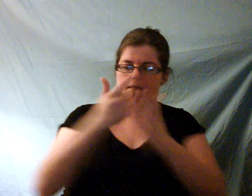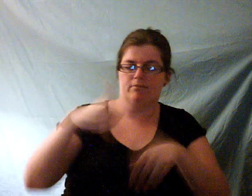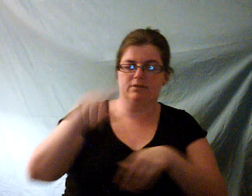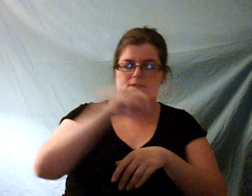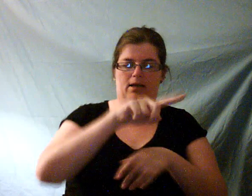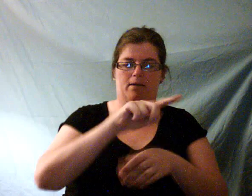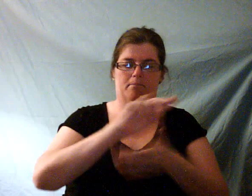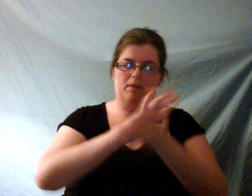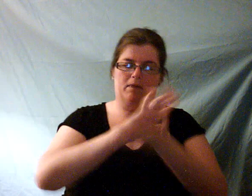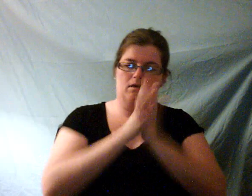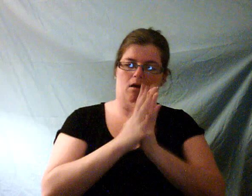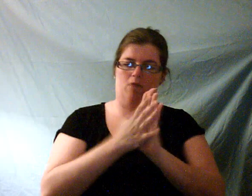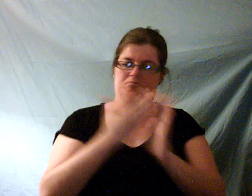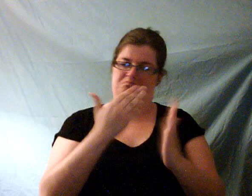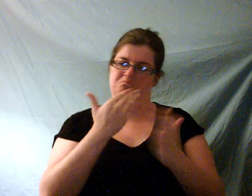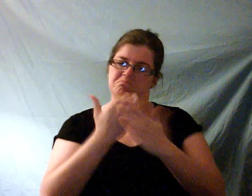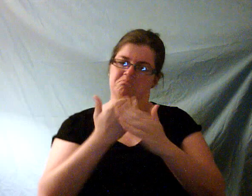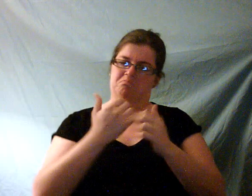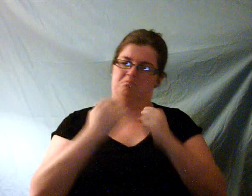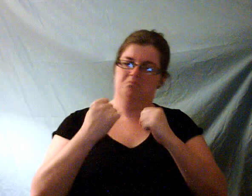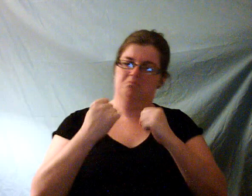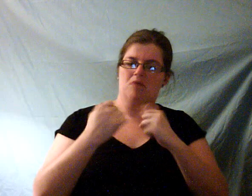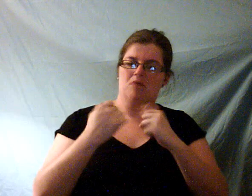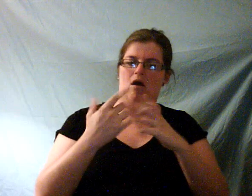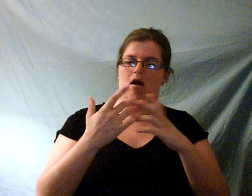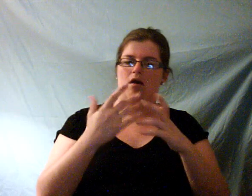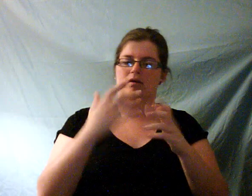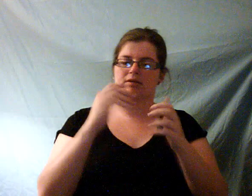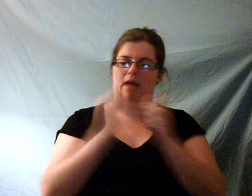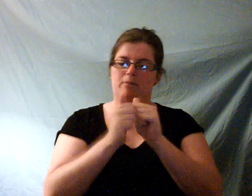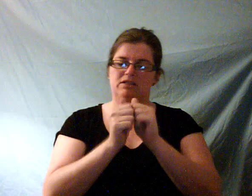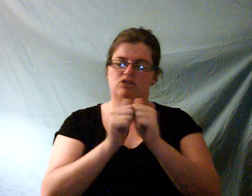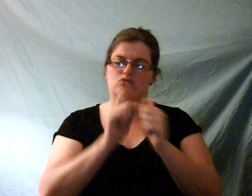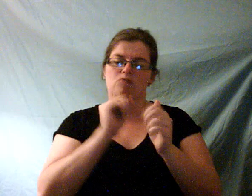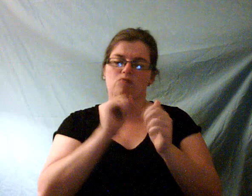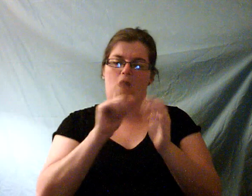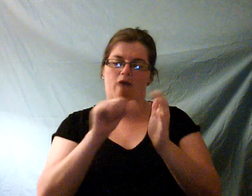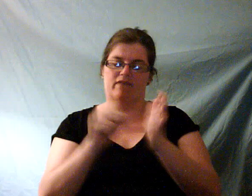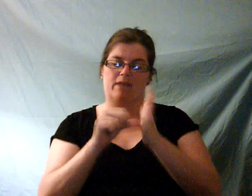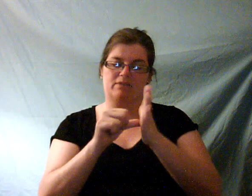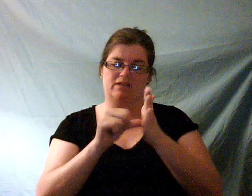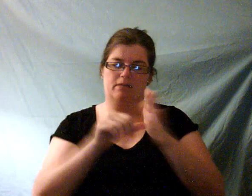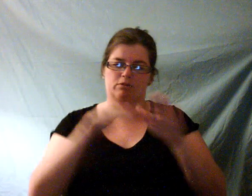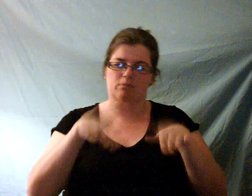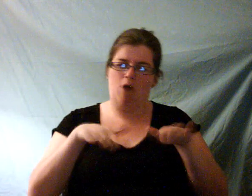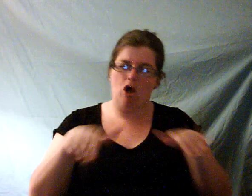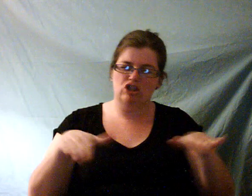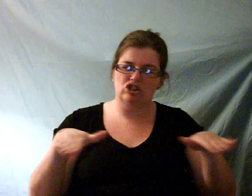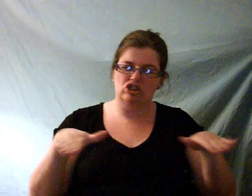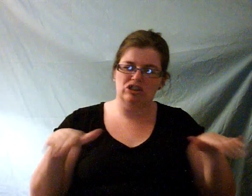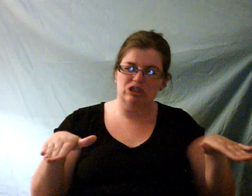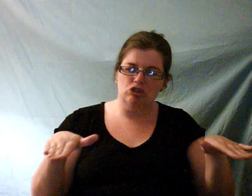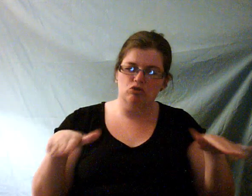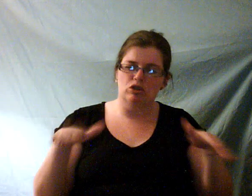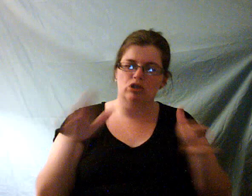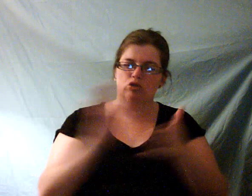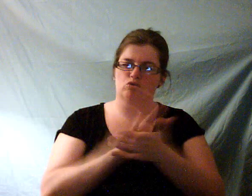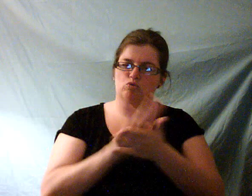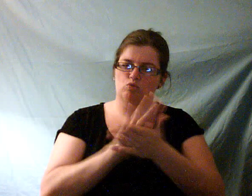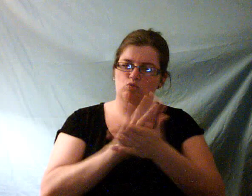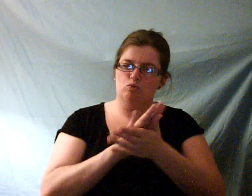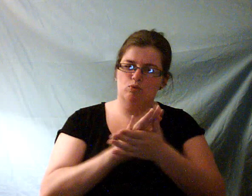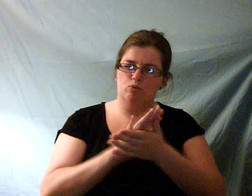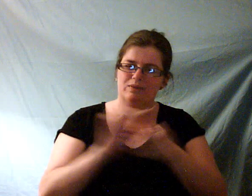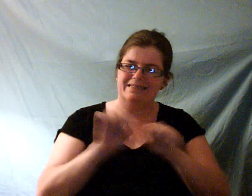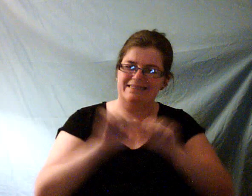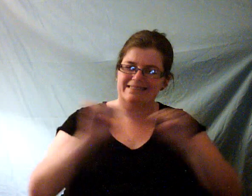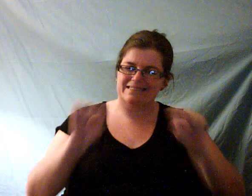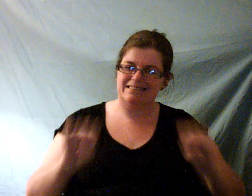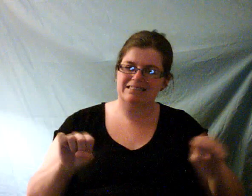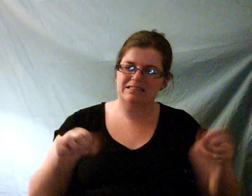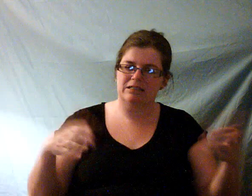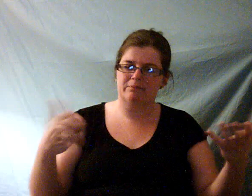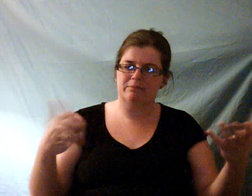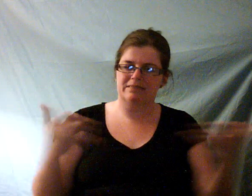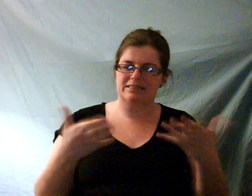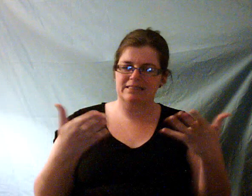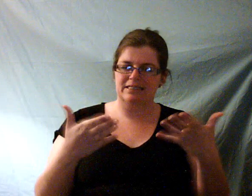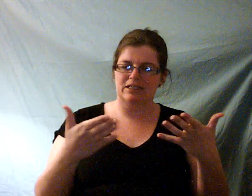again, competition is often emphasized in small children, in the school systems that we have, the way grading